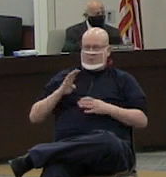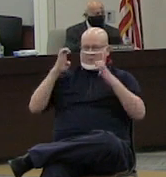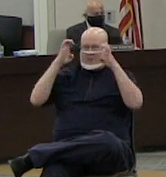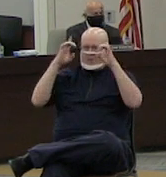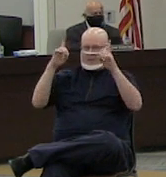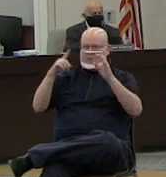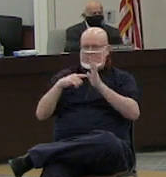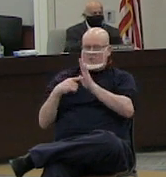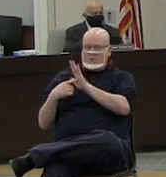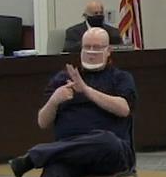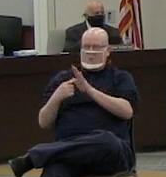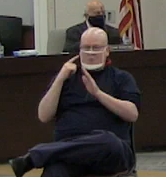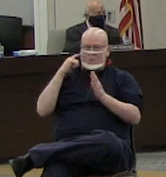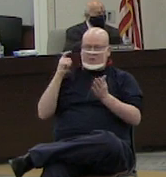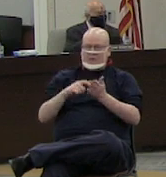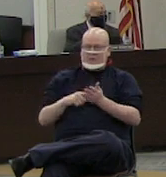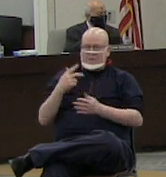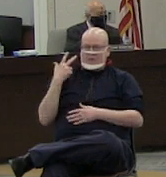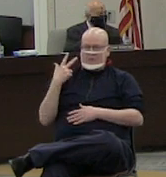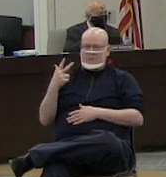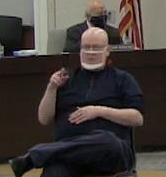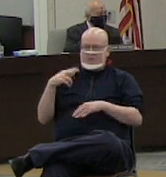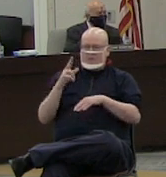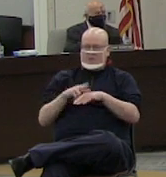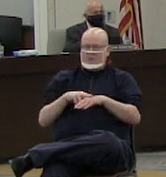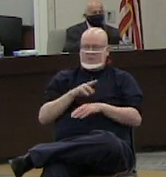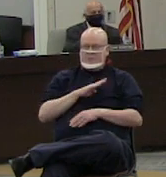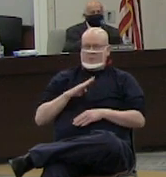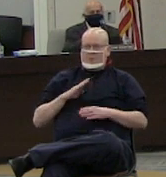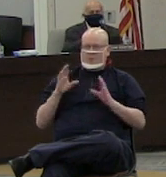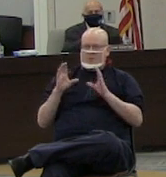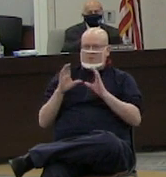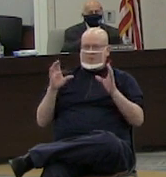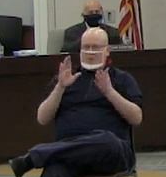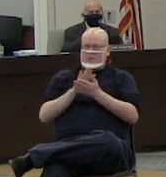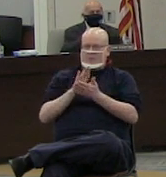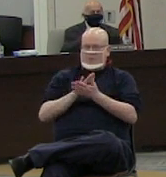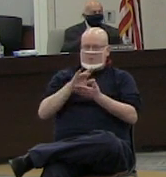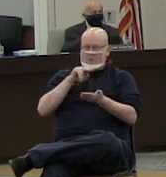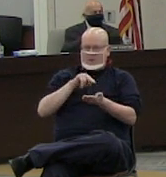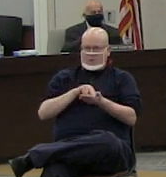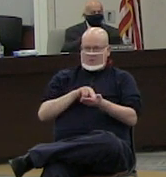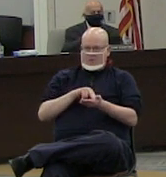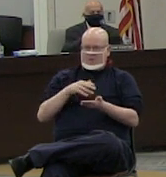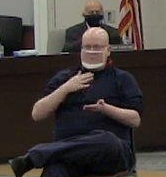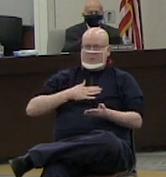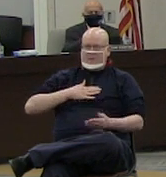recognizing the three National Board Certified School Nurses. Please welcome